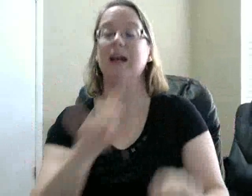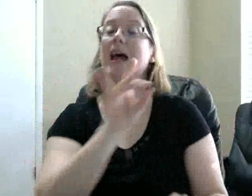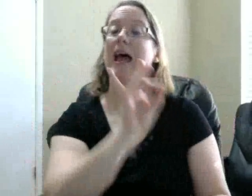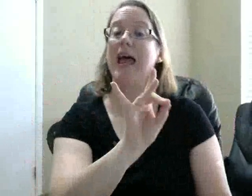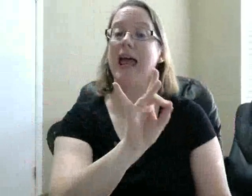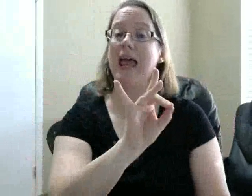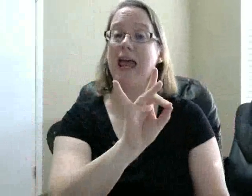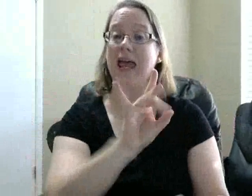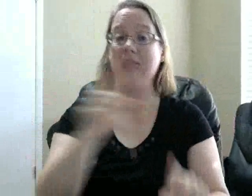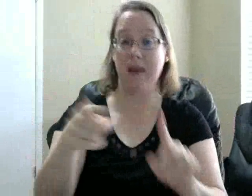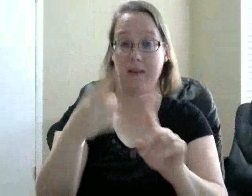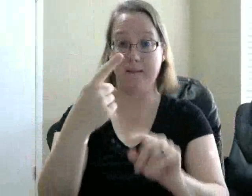to 9.